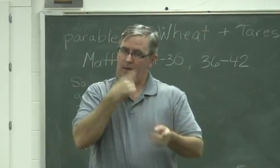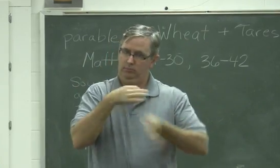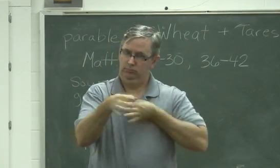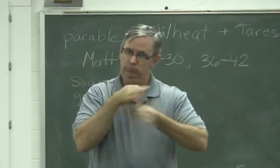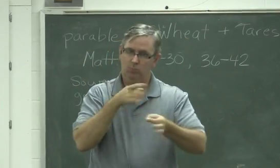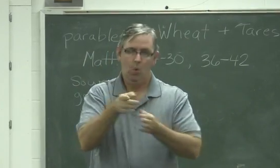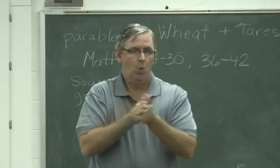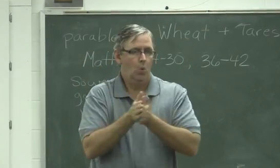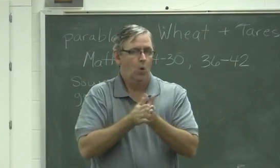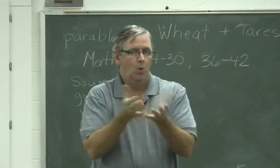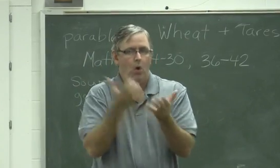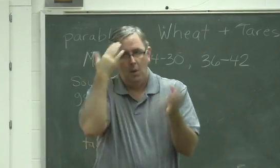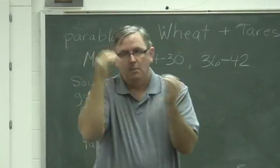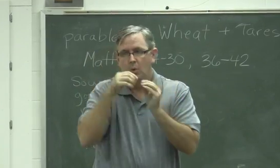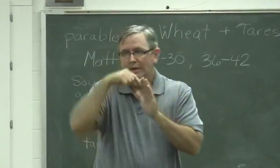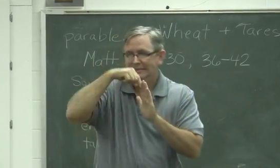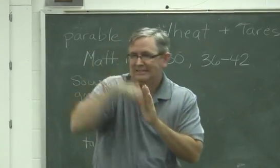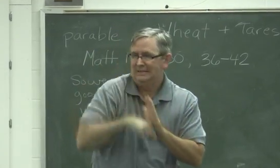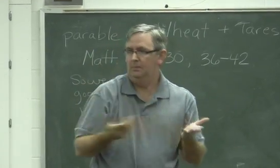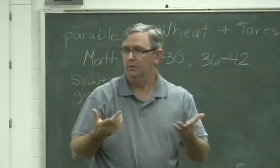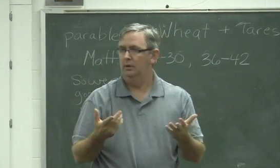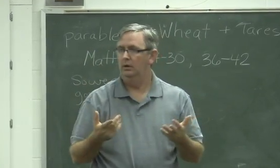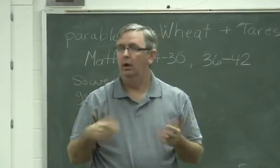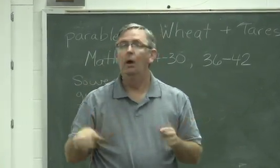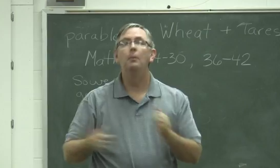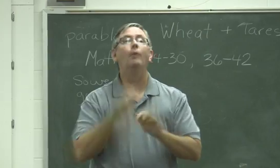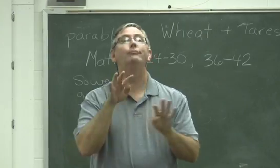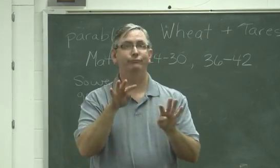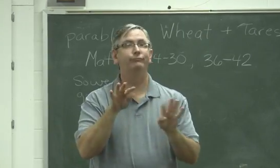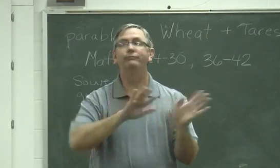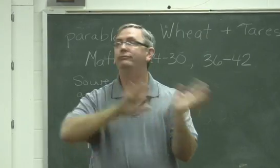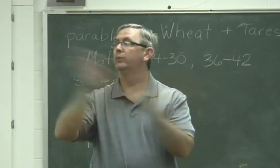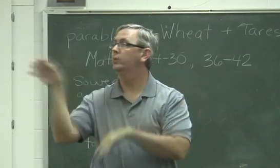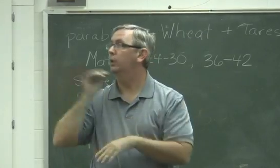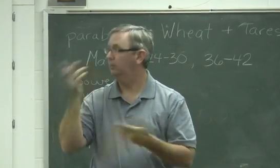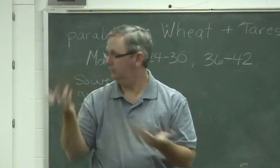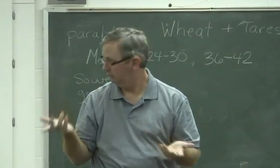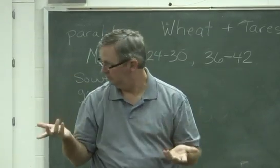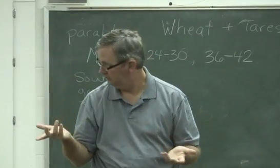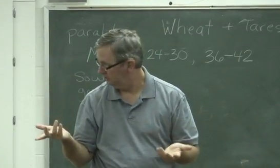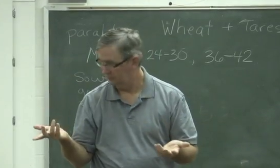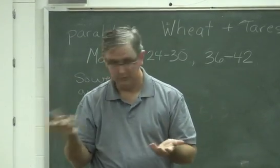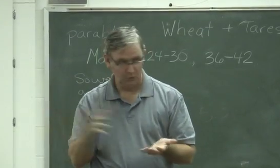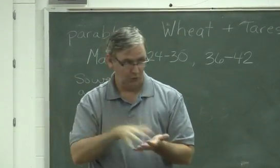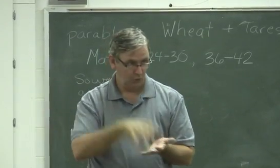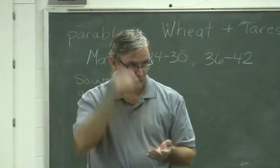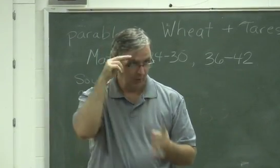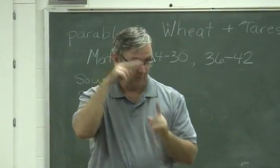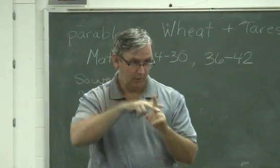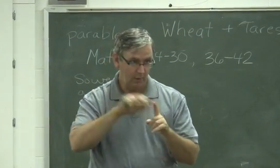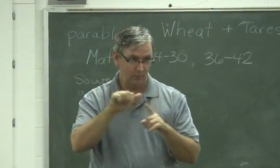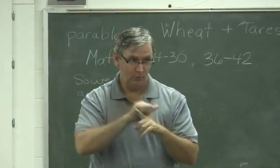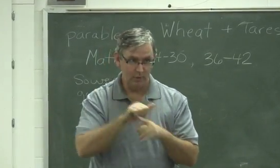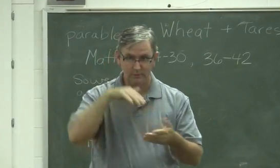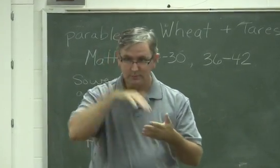most of us will leave. But others, there is only a small number of them, will go and ask what the